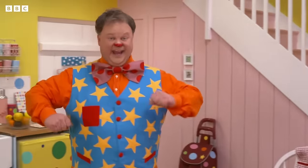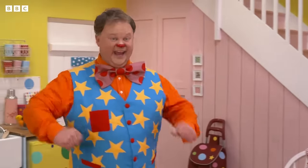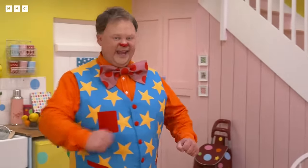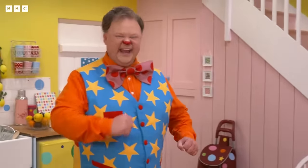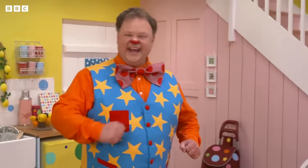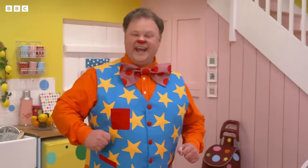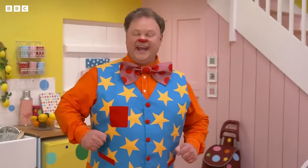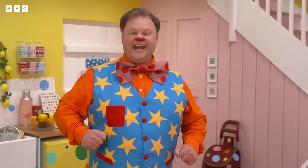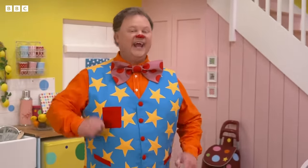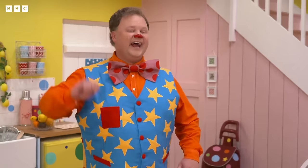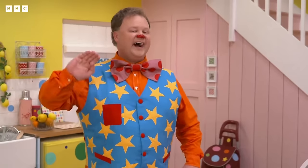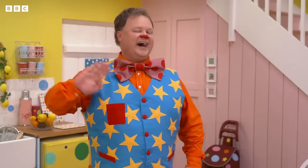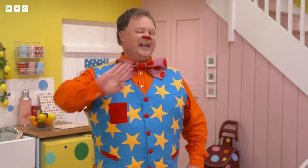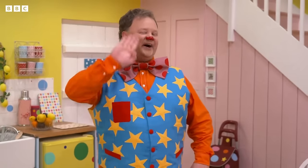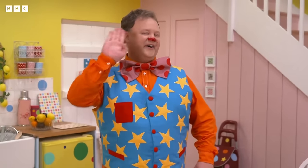Hello, Mr. Tumble. Hello!